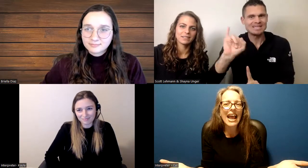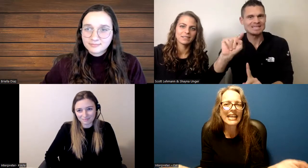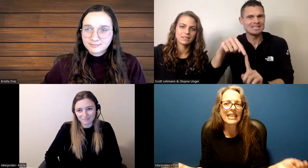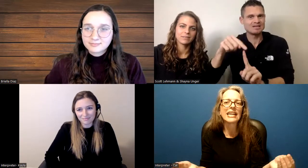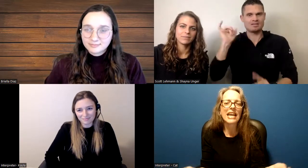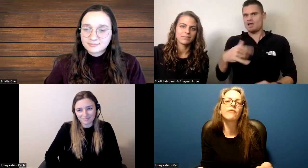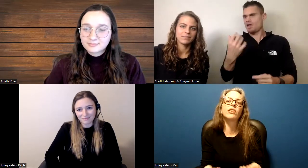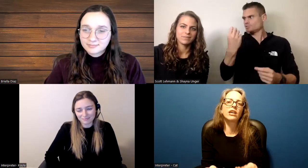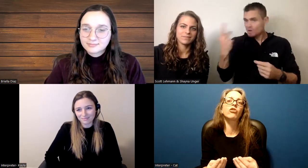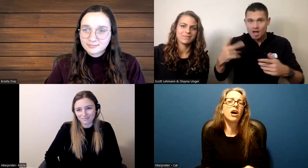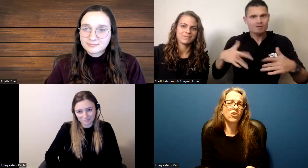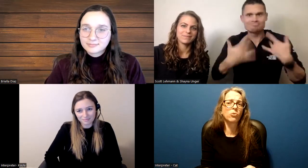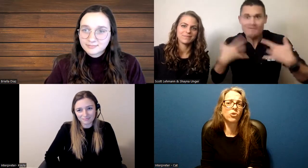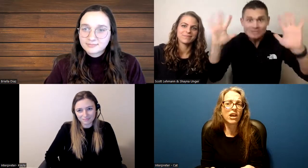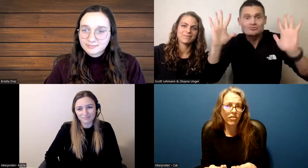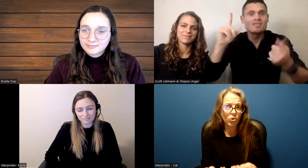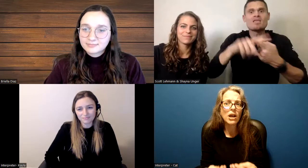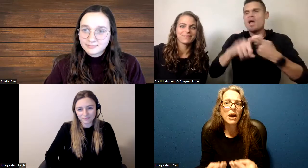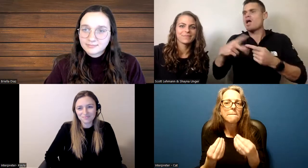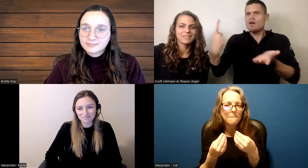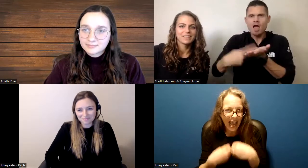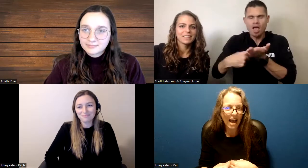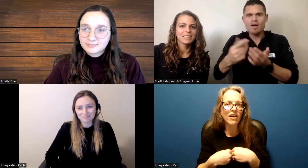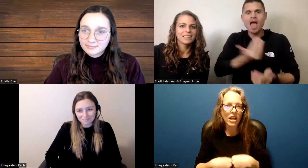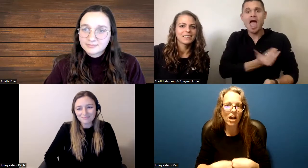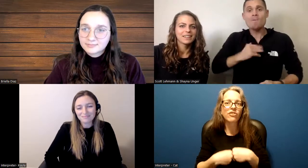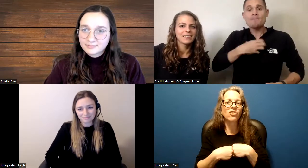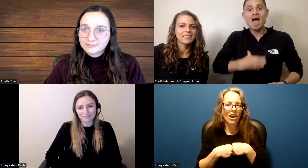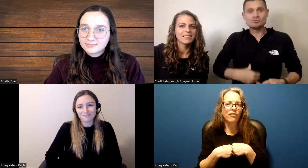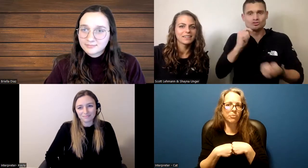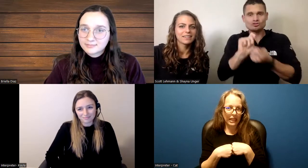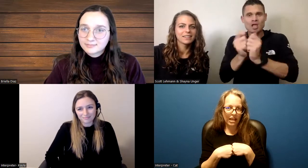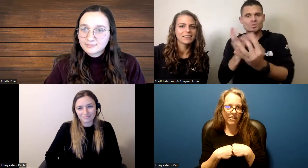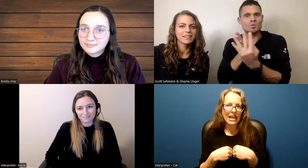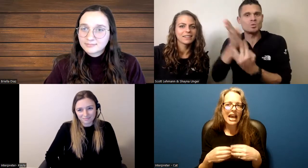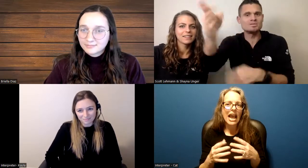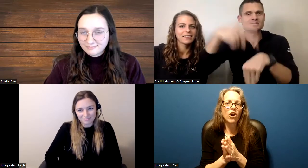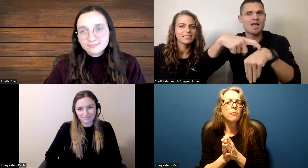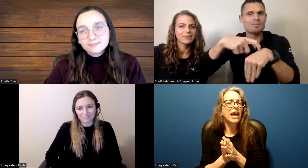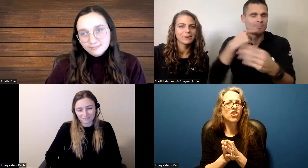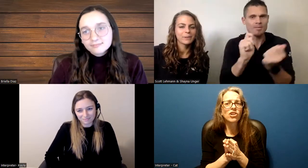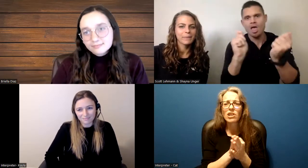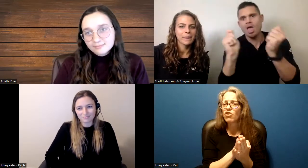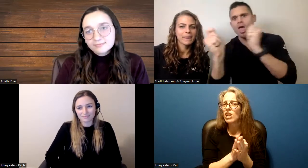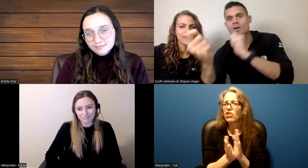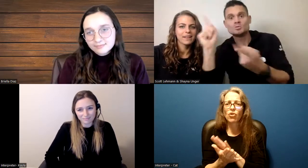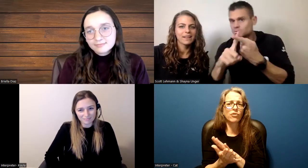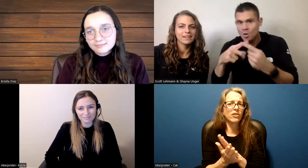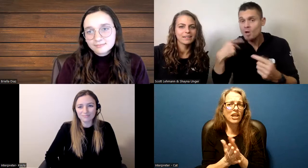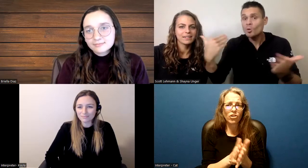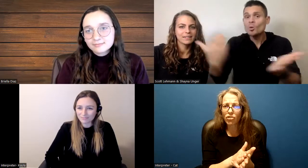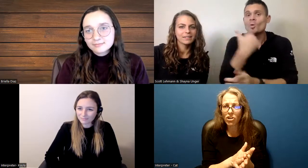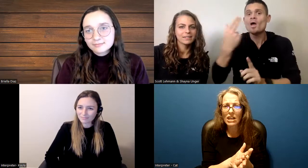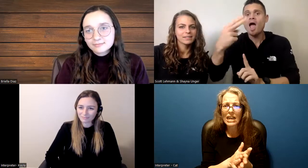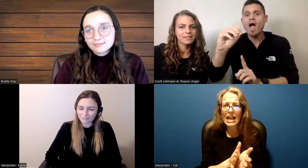and anything and everything is possible if you have enough self-belief. And our passions have changed over